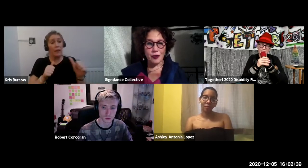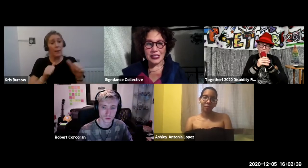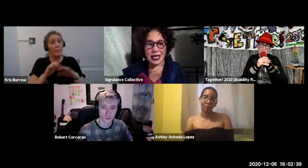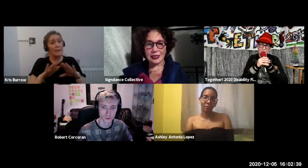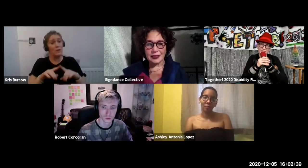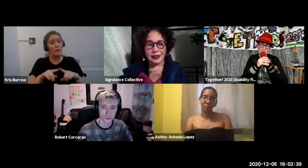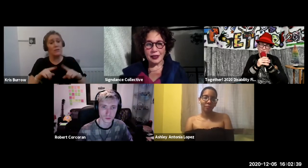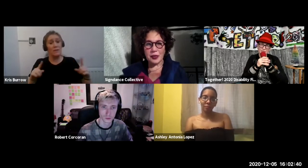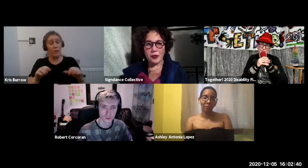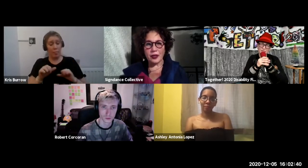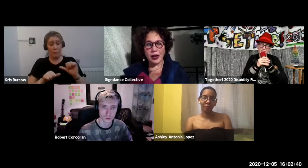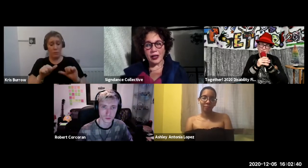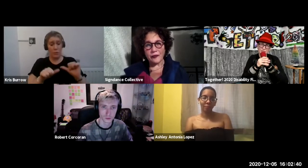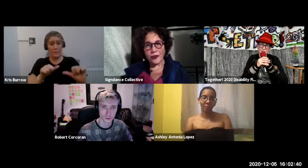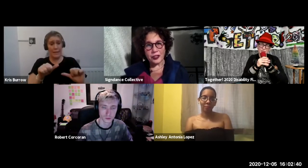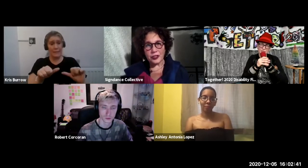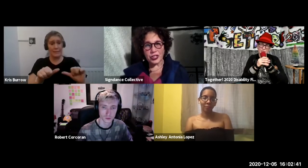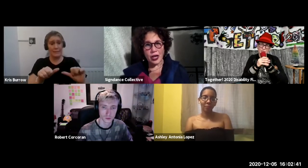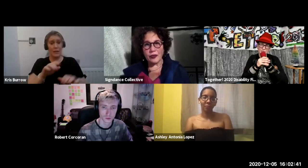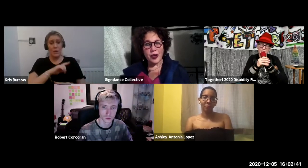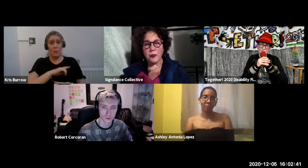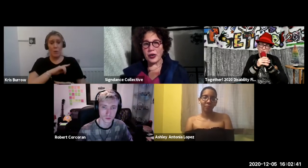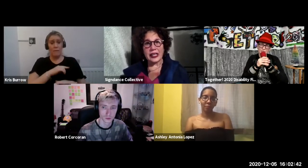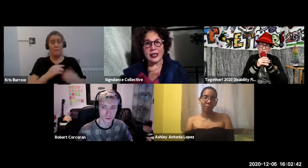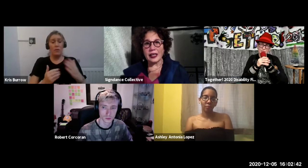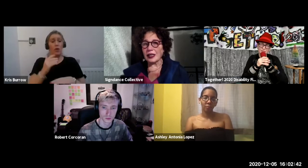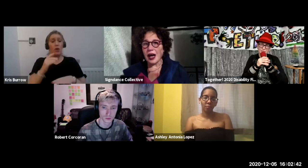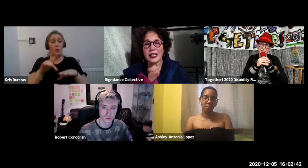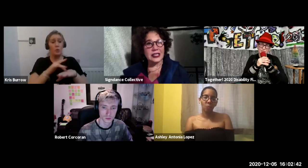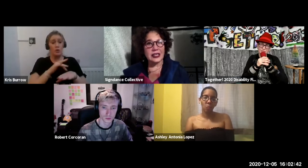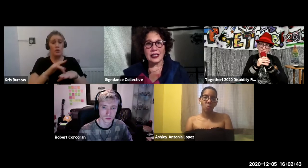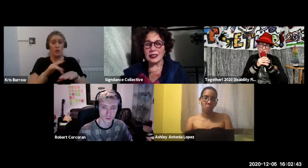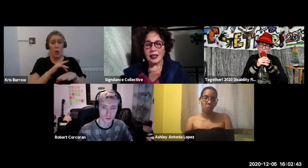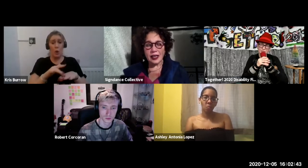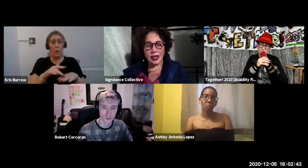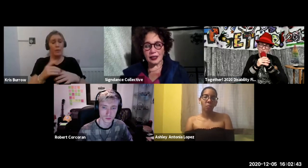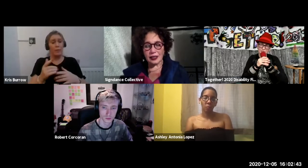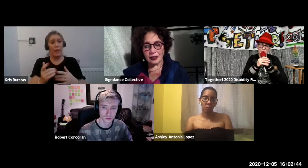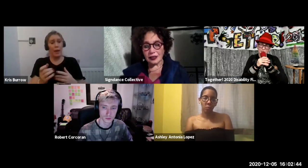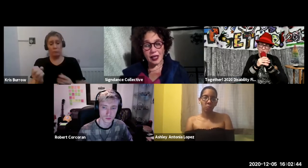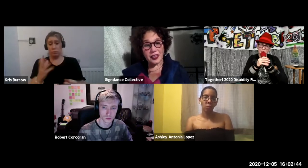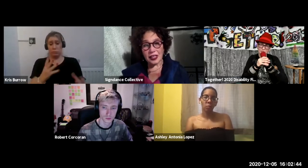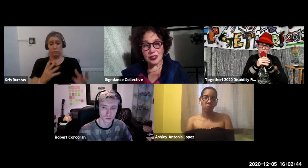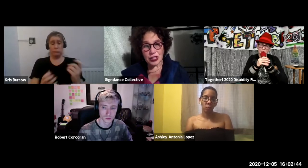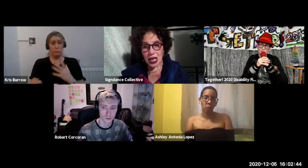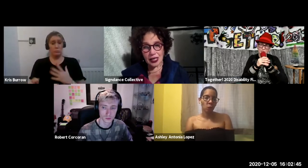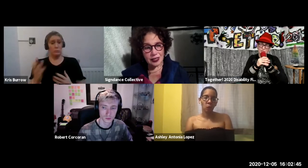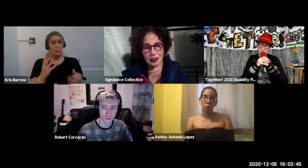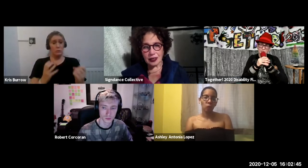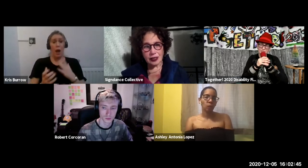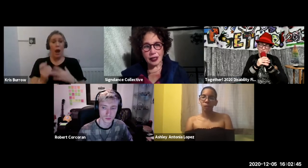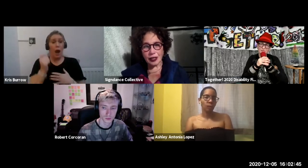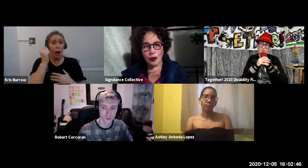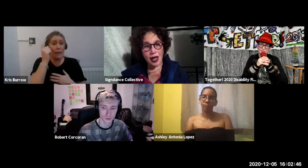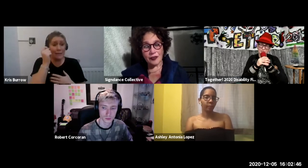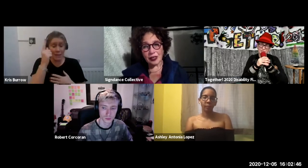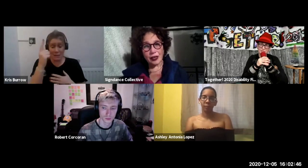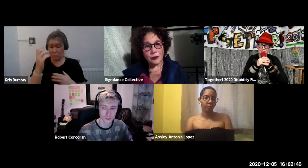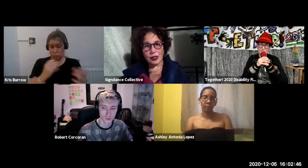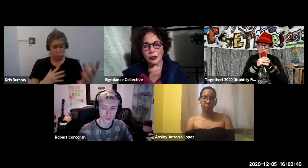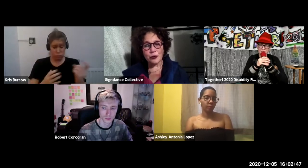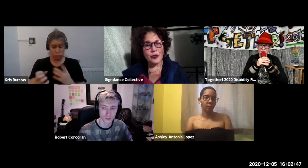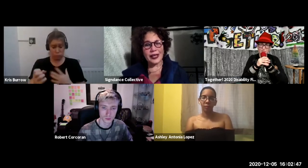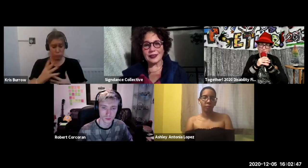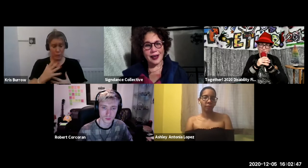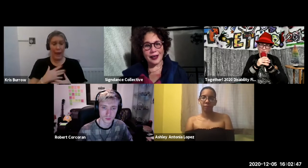that process. People, for the new show, they're bringing in ideas and nothing is rejected. We're having a